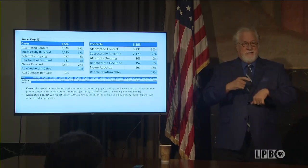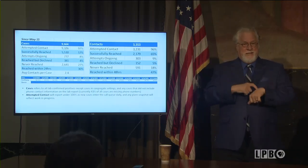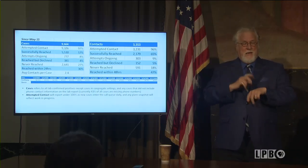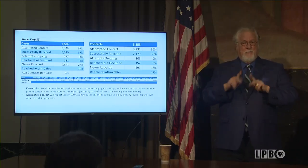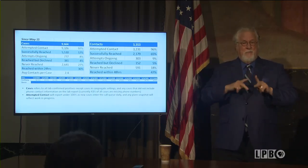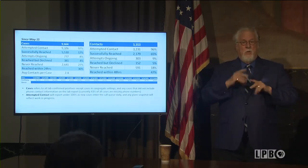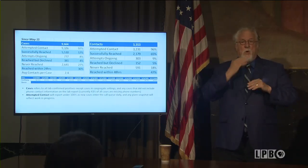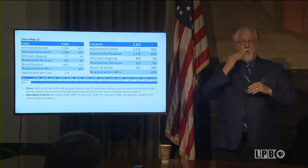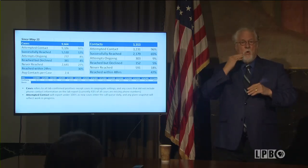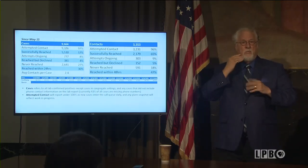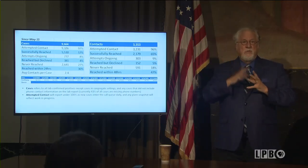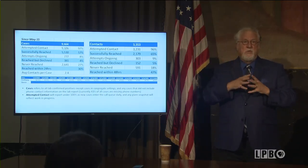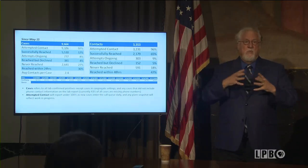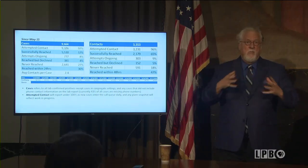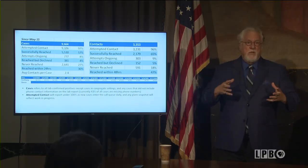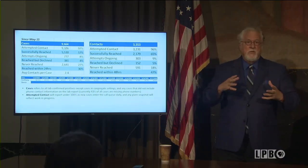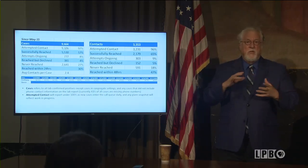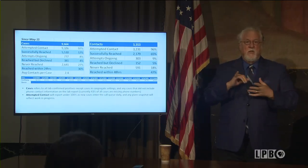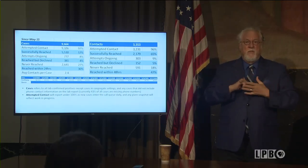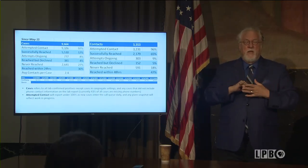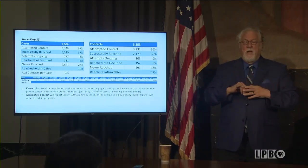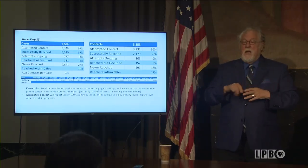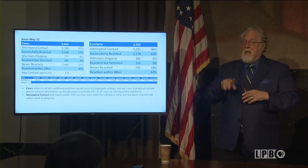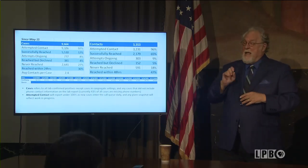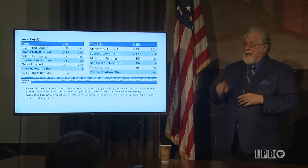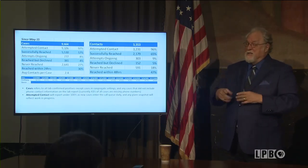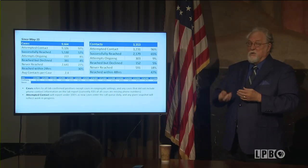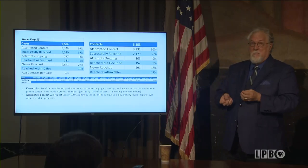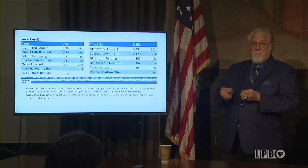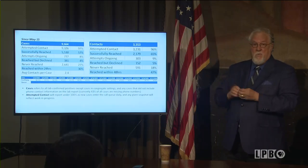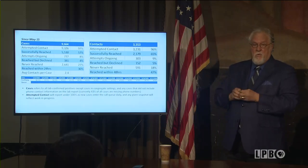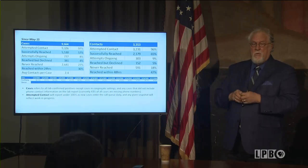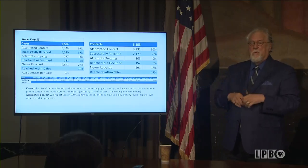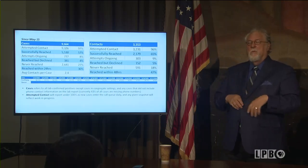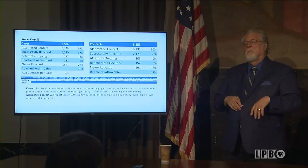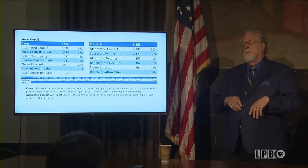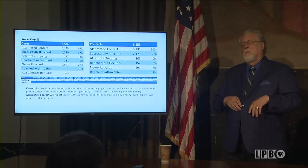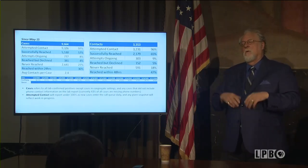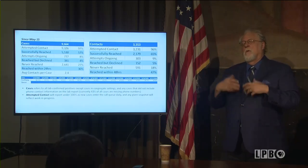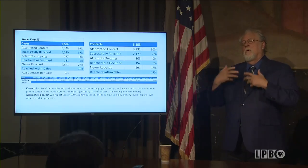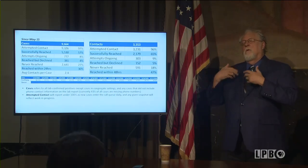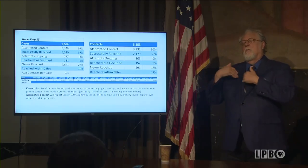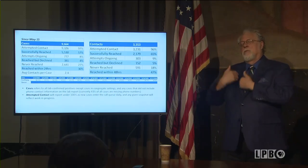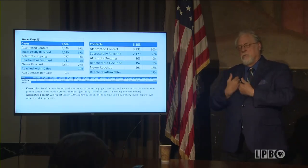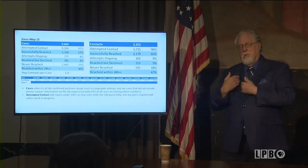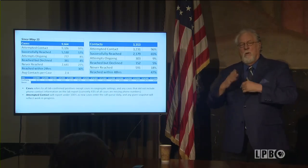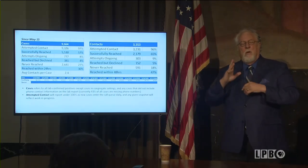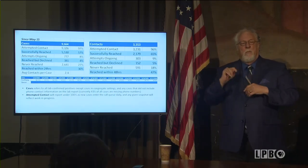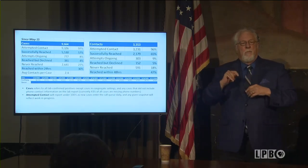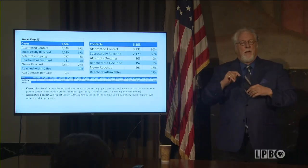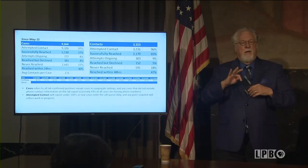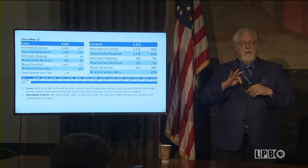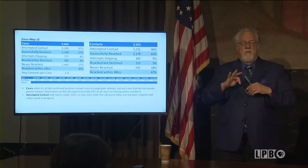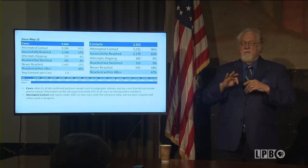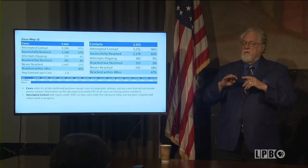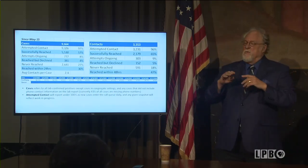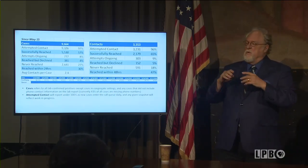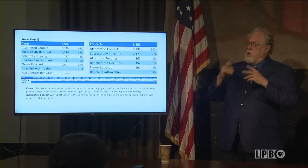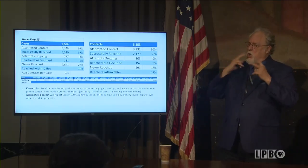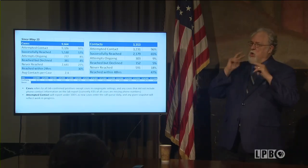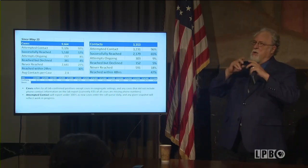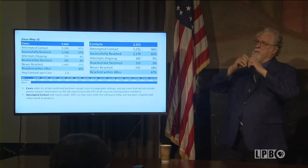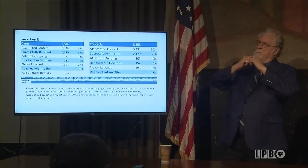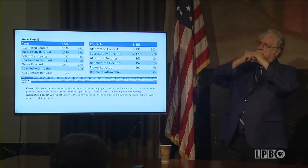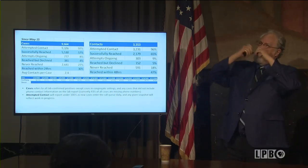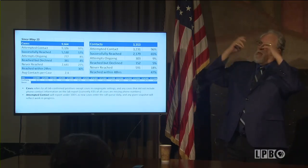people have been home so much that being asked to stay home for 14 days is a huge ask. But if you put it in the grand scheme of things, staying